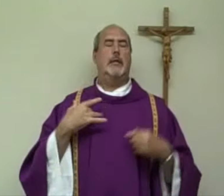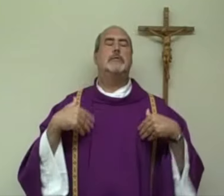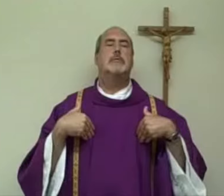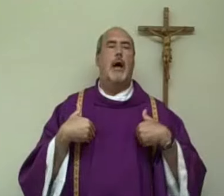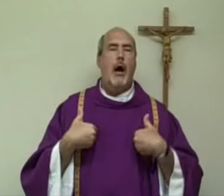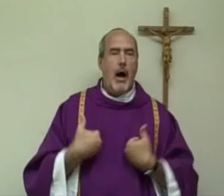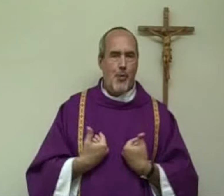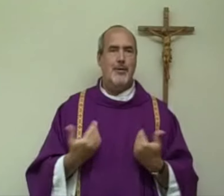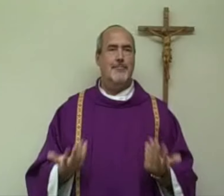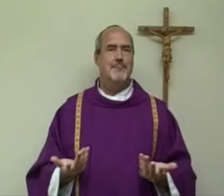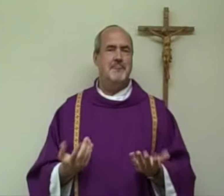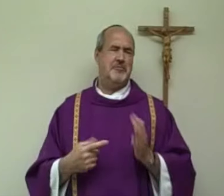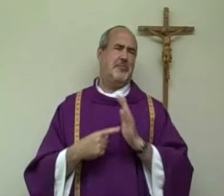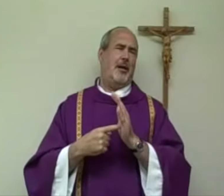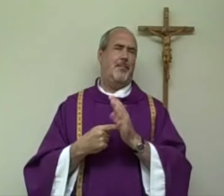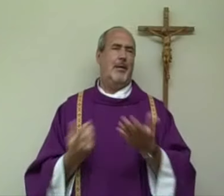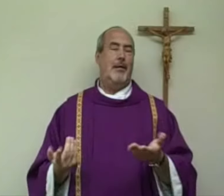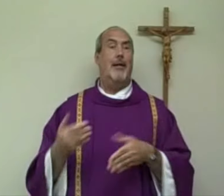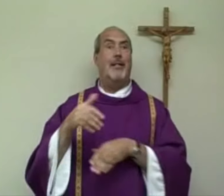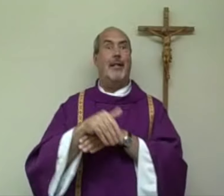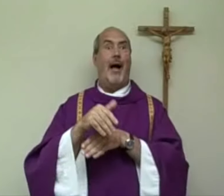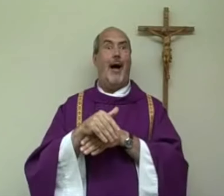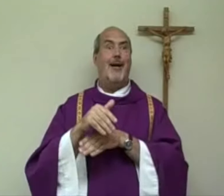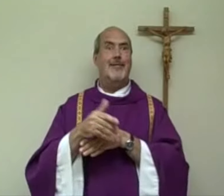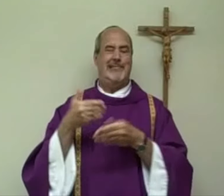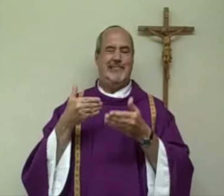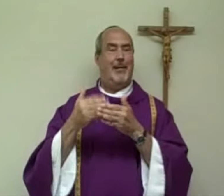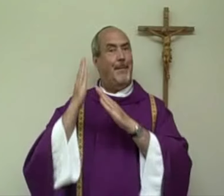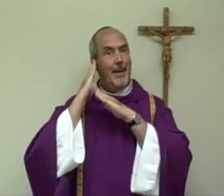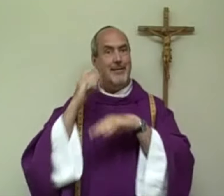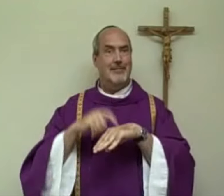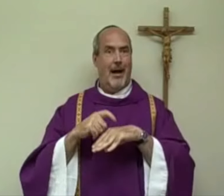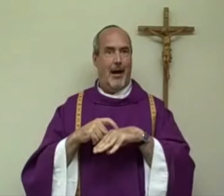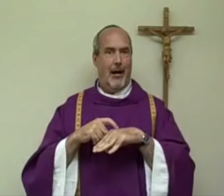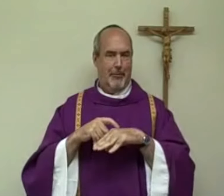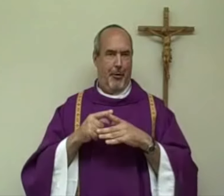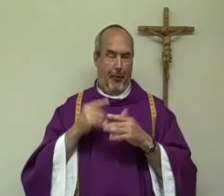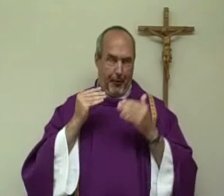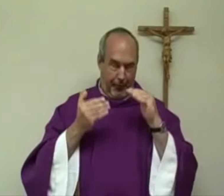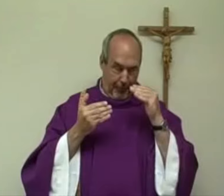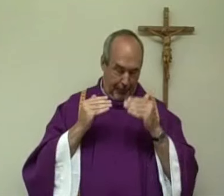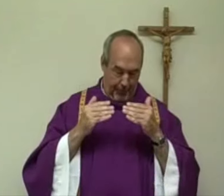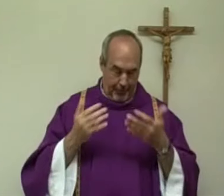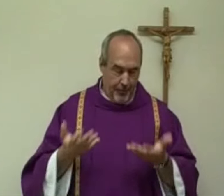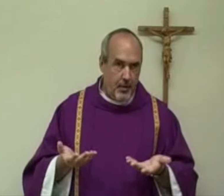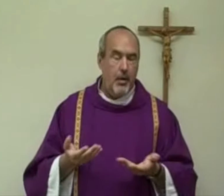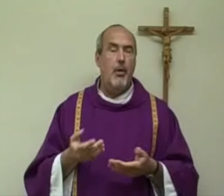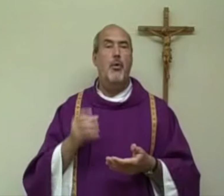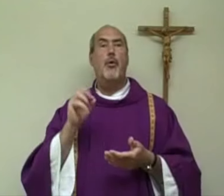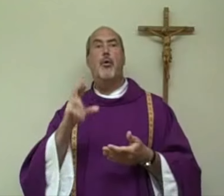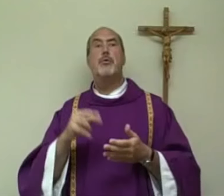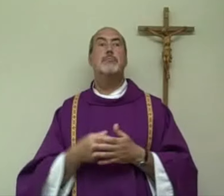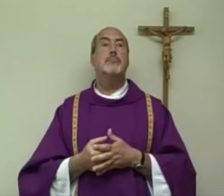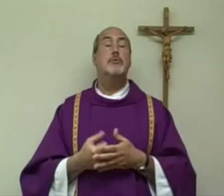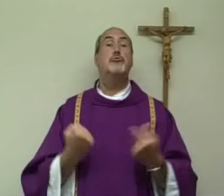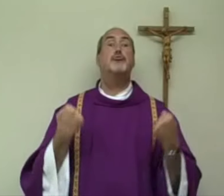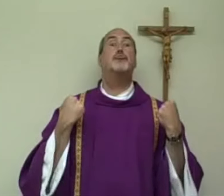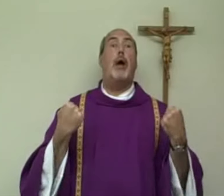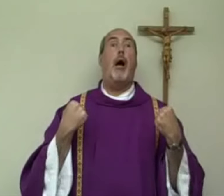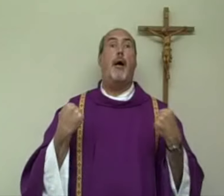we humans tend to experience fatigue. For example, when the evening draws near, we start to get